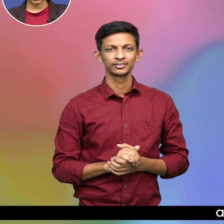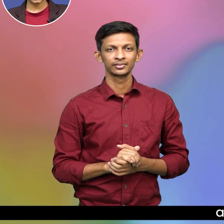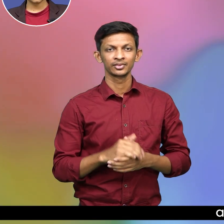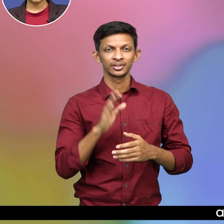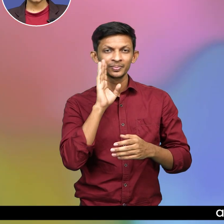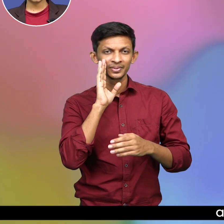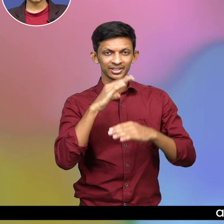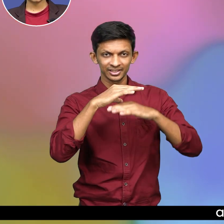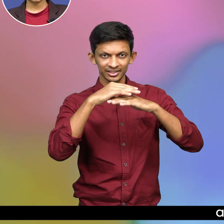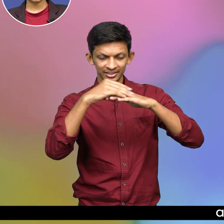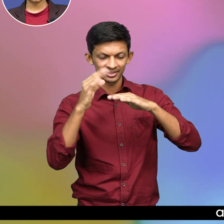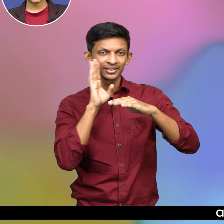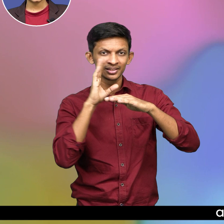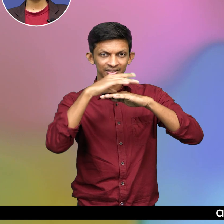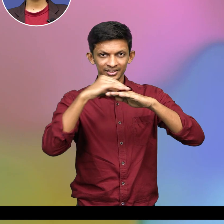absorption,